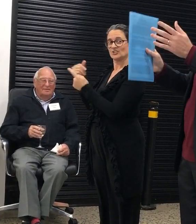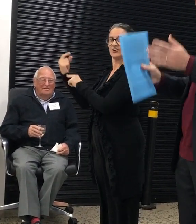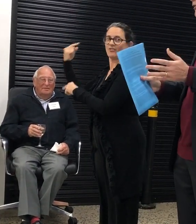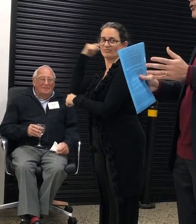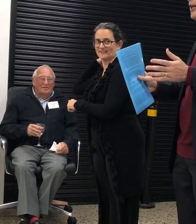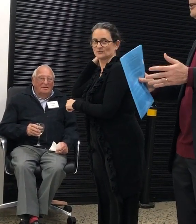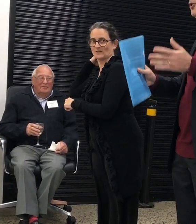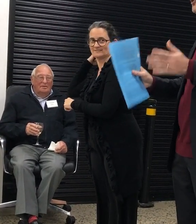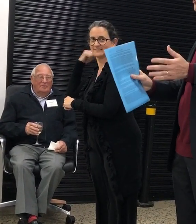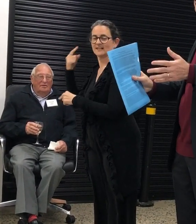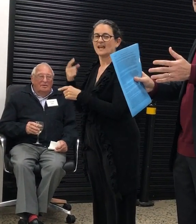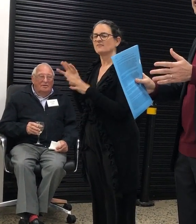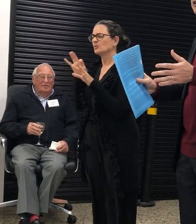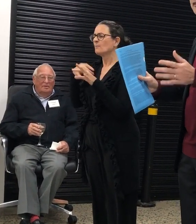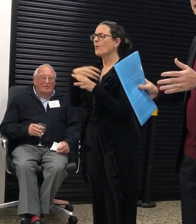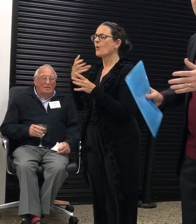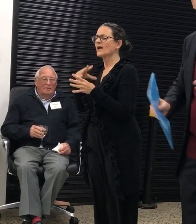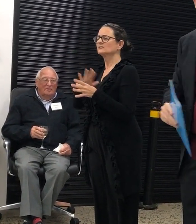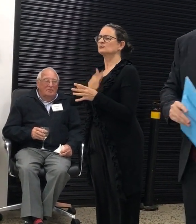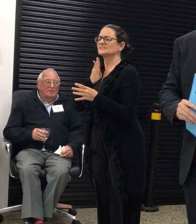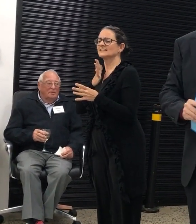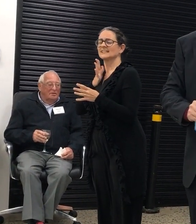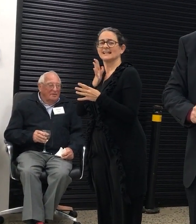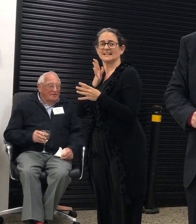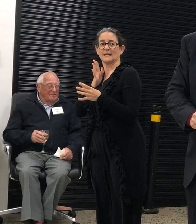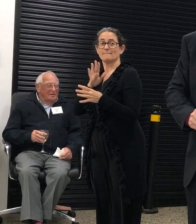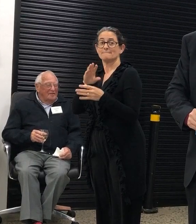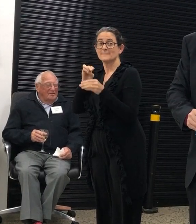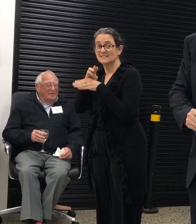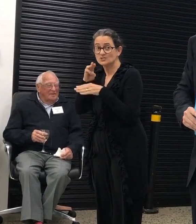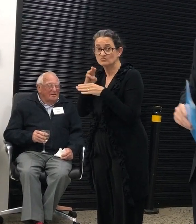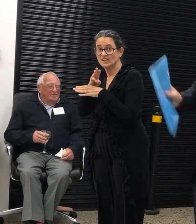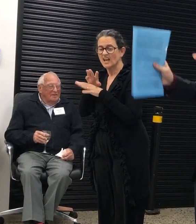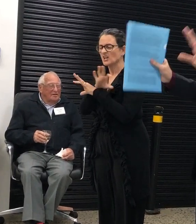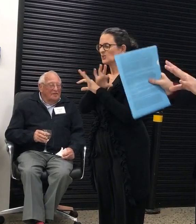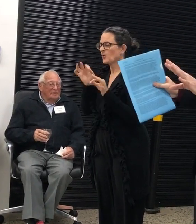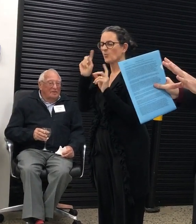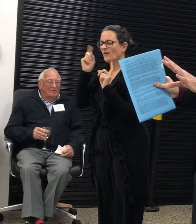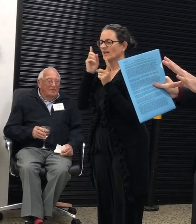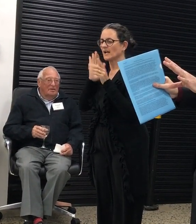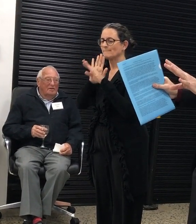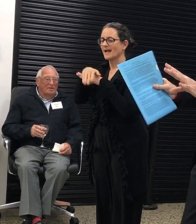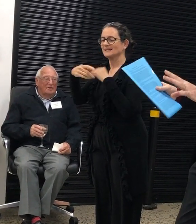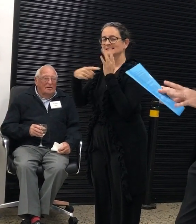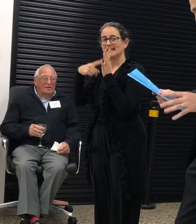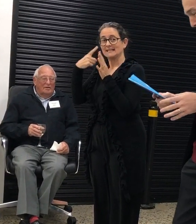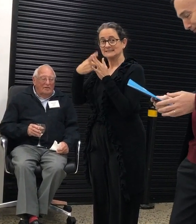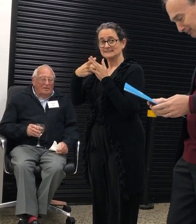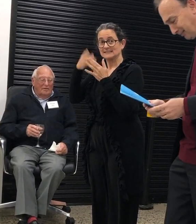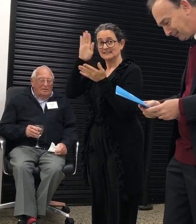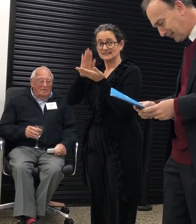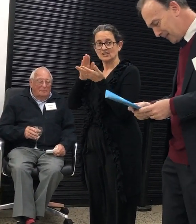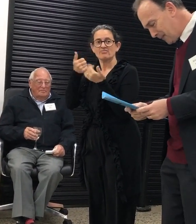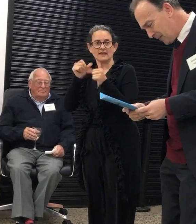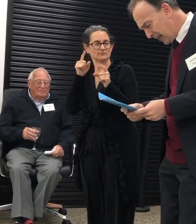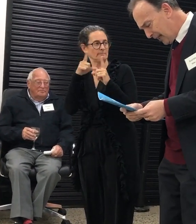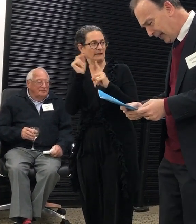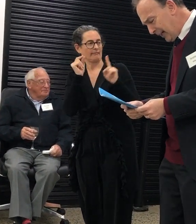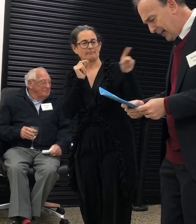more interested in ministry and you're not too worried about tax deduction, please consider DMI. I just wanted to clarify that before I moved on.